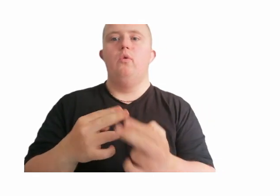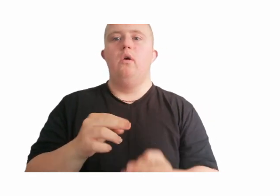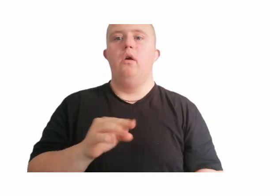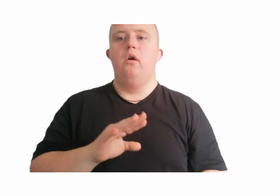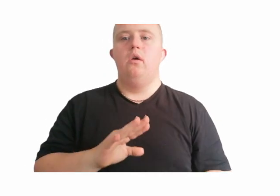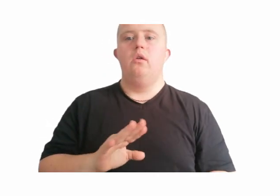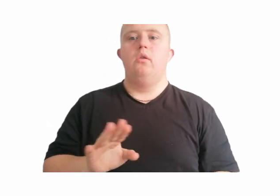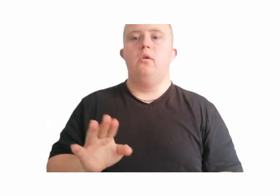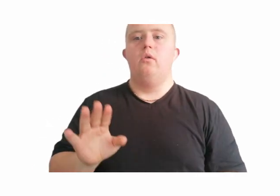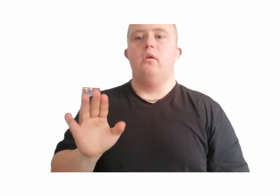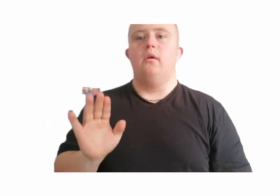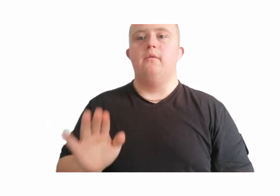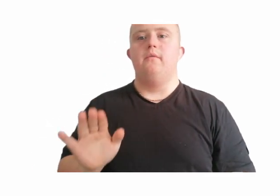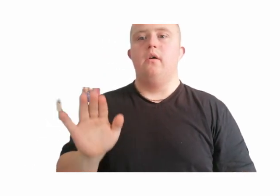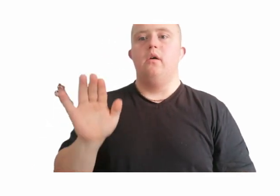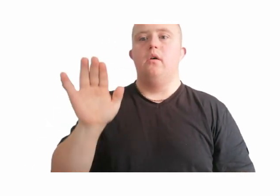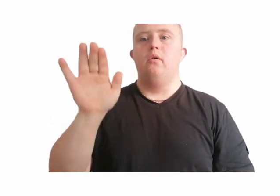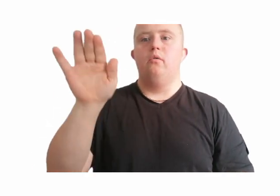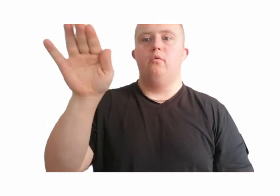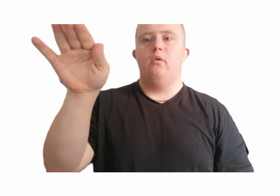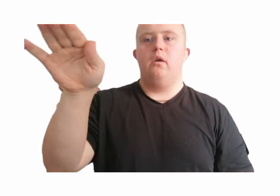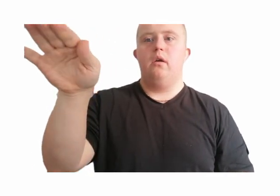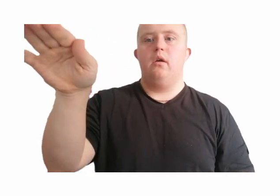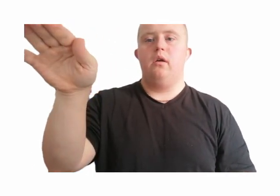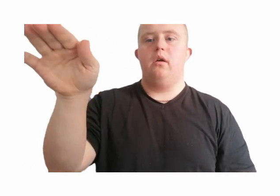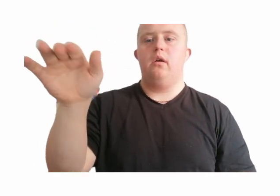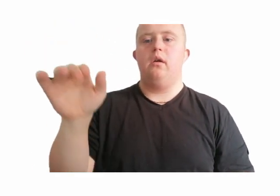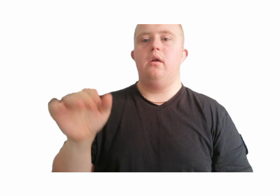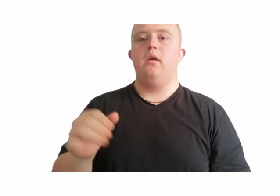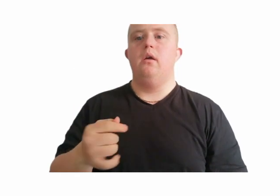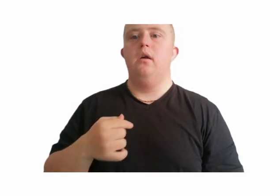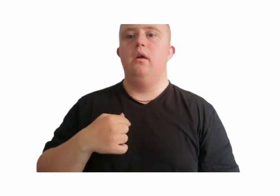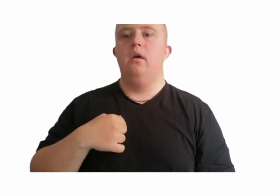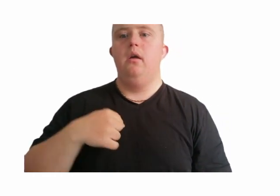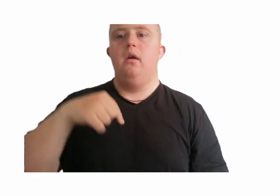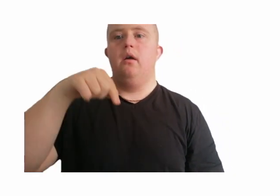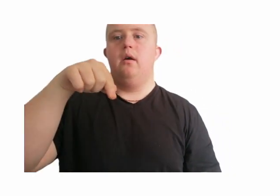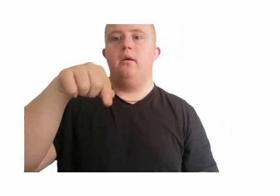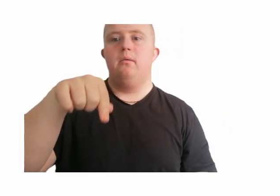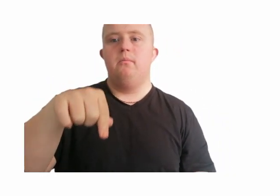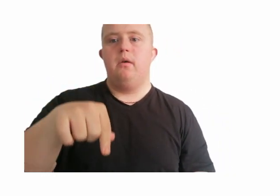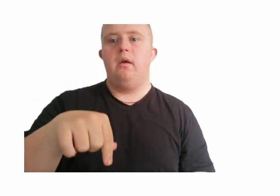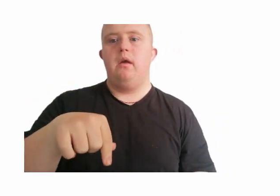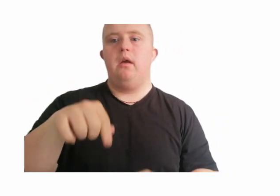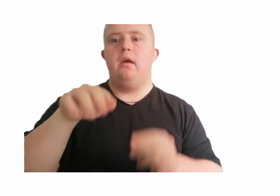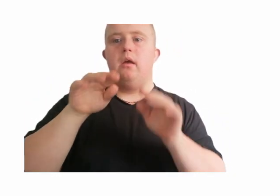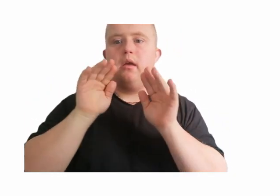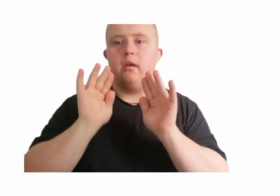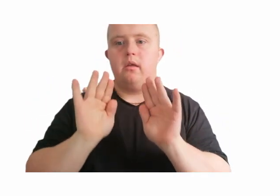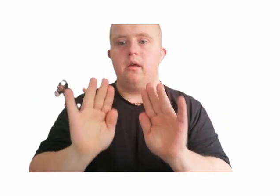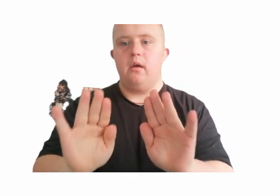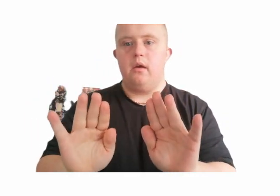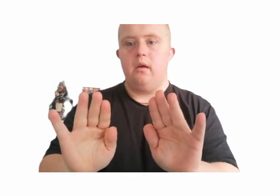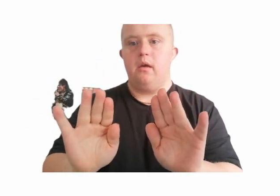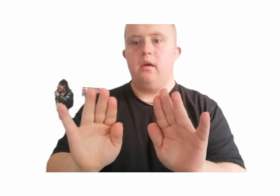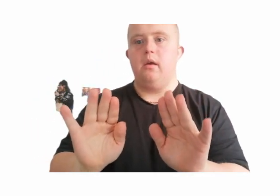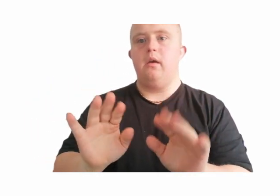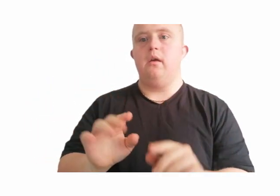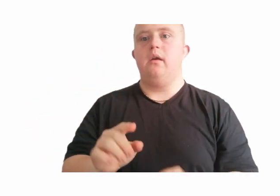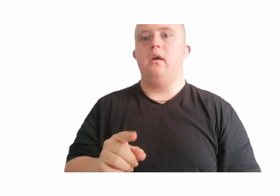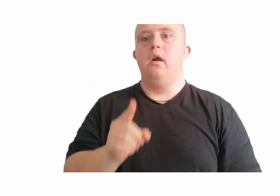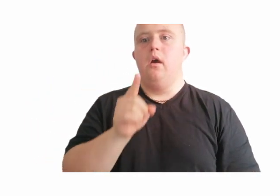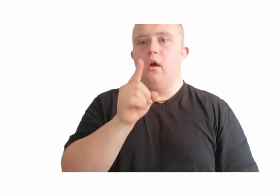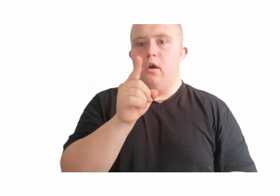Though you're far away, I am here to stay